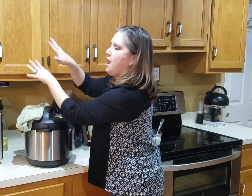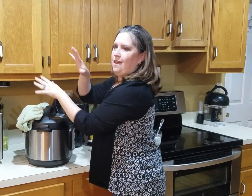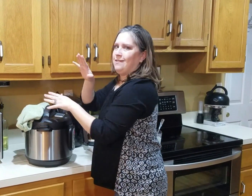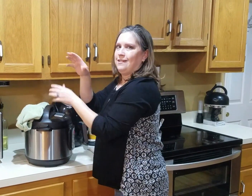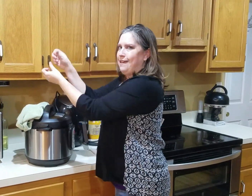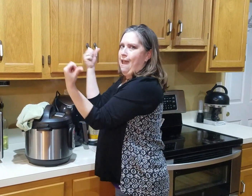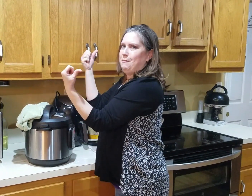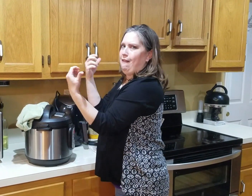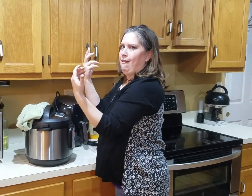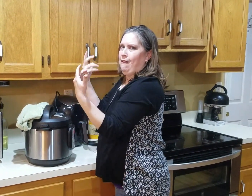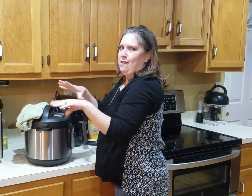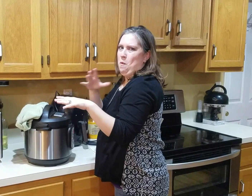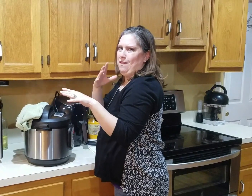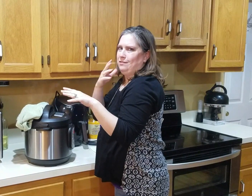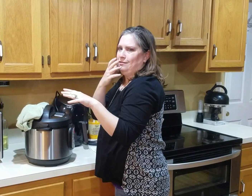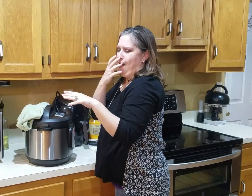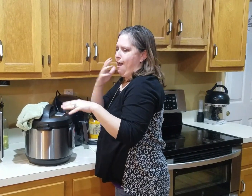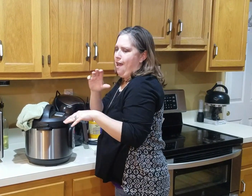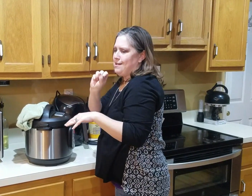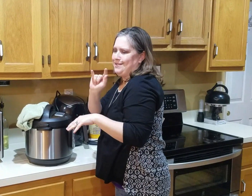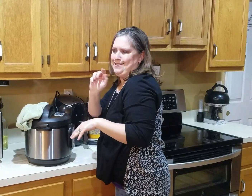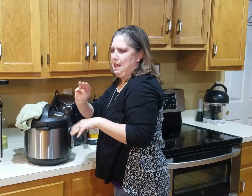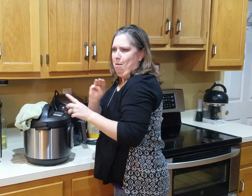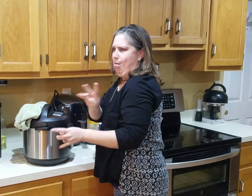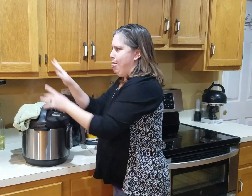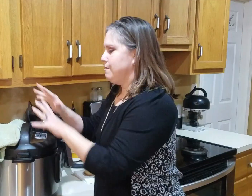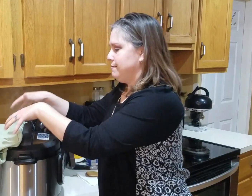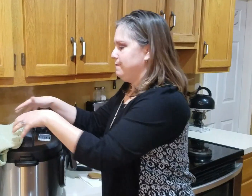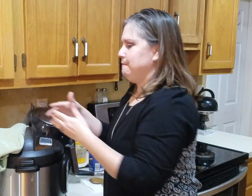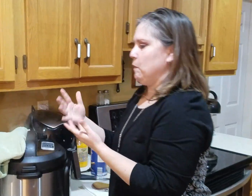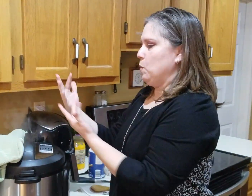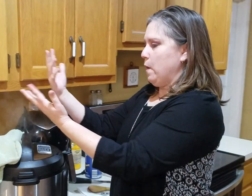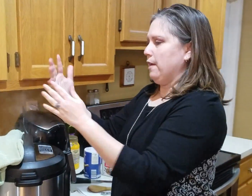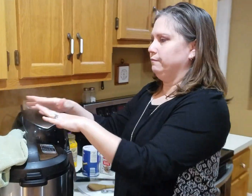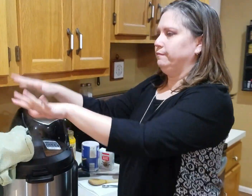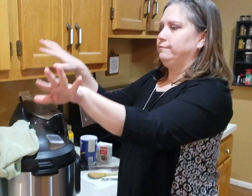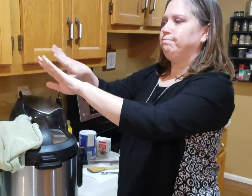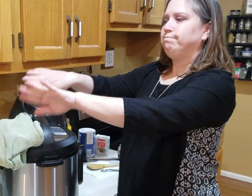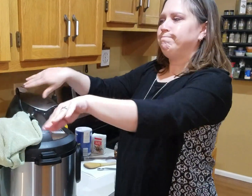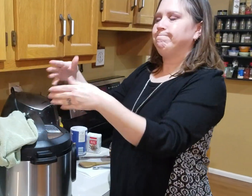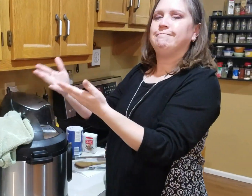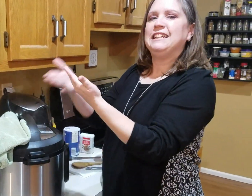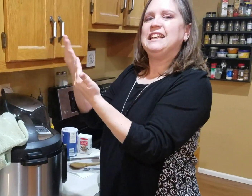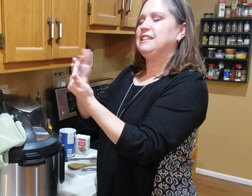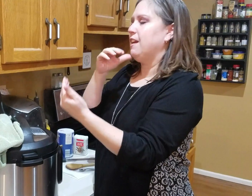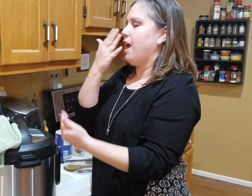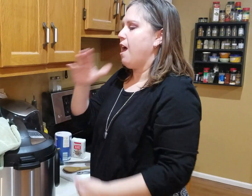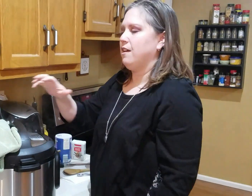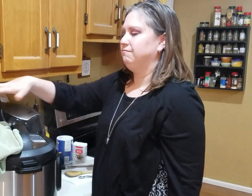This towel is to block the steam from hitting the cabinets. You don't want that hot steam affecting the cabinets. If you put the towel on, it's